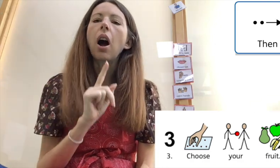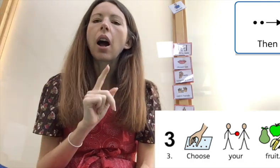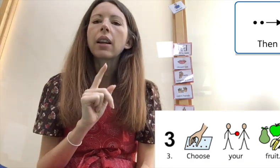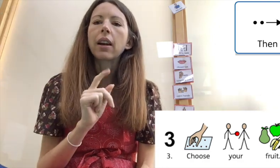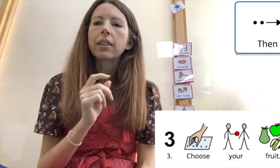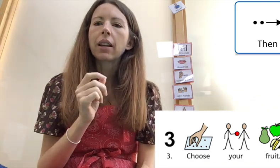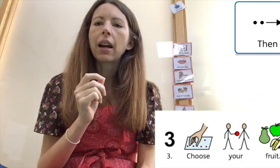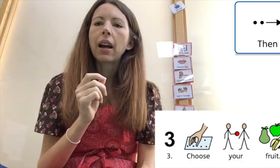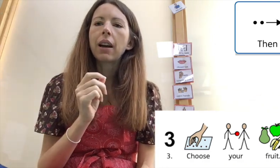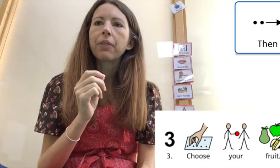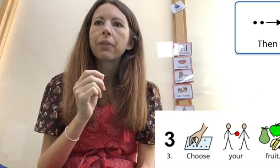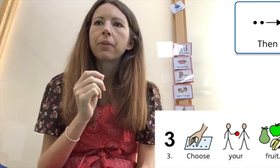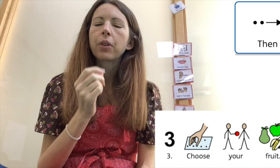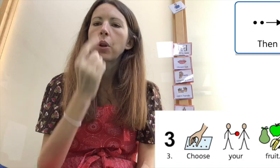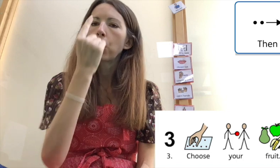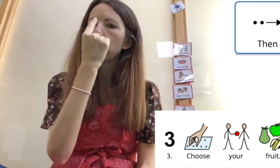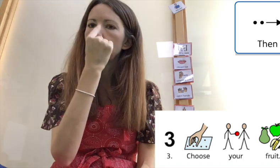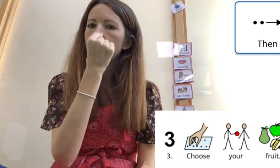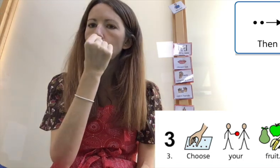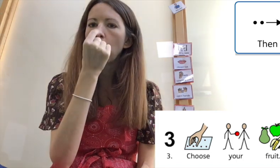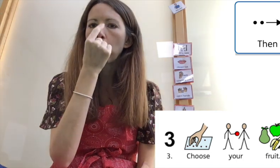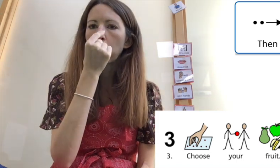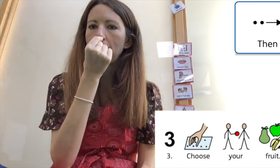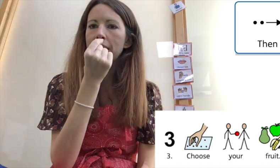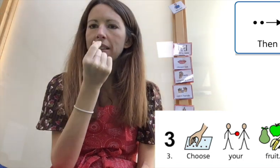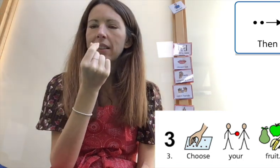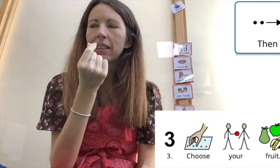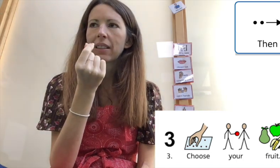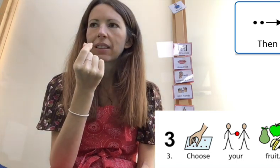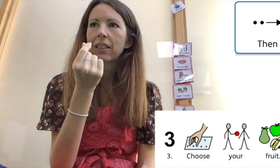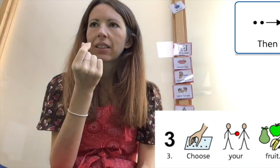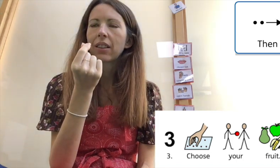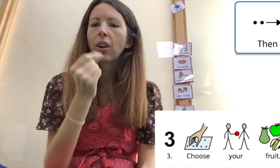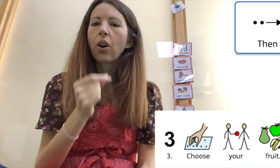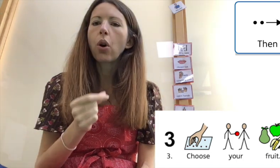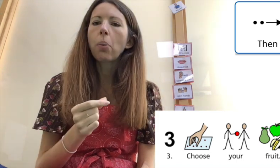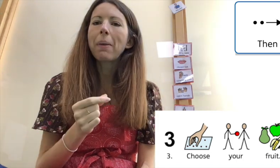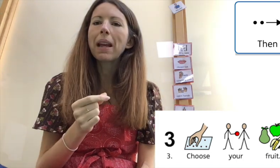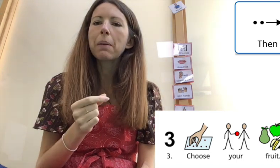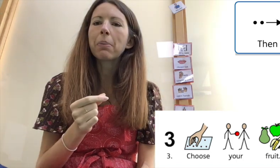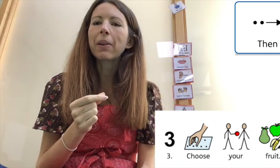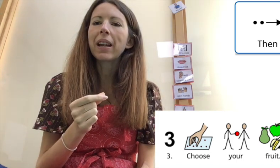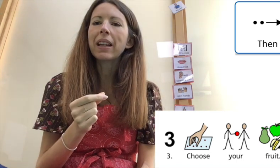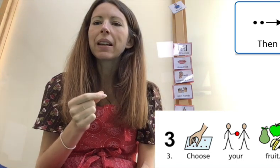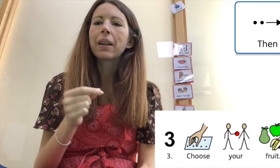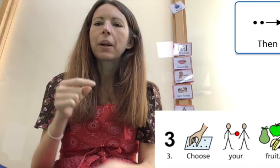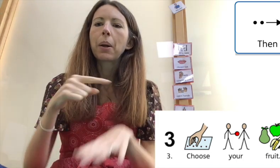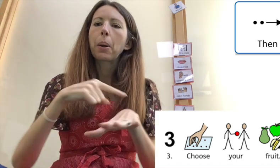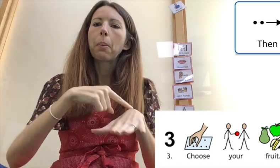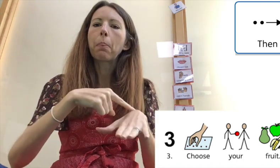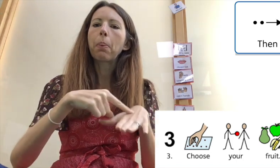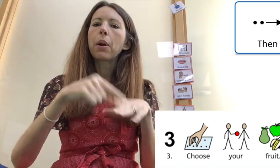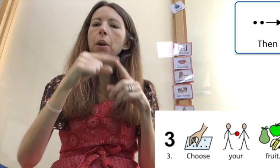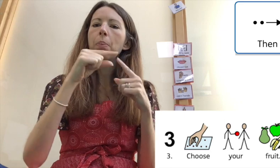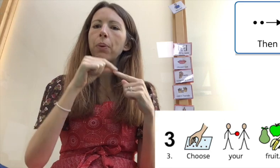I like to have strawberries, or maybe blueberries.